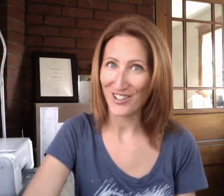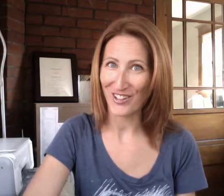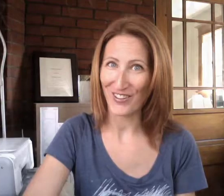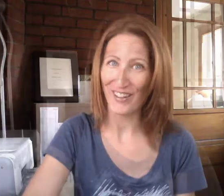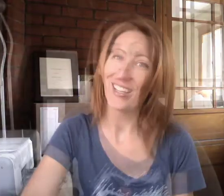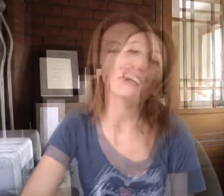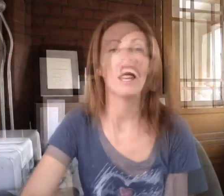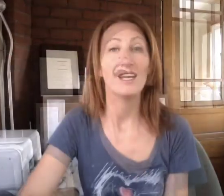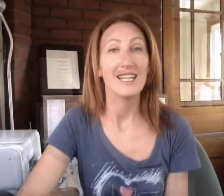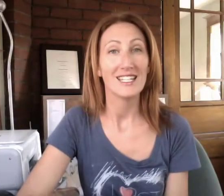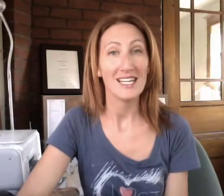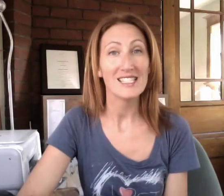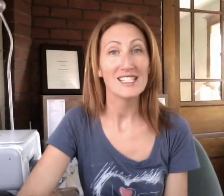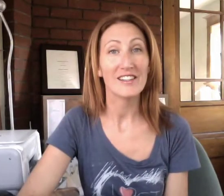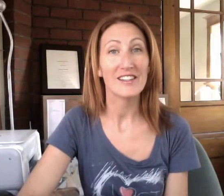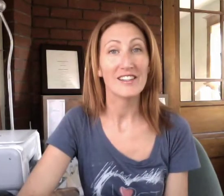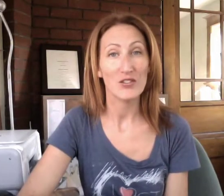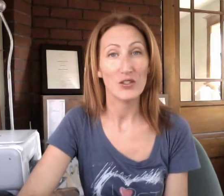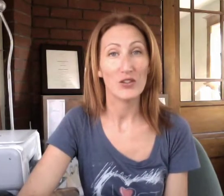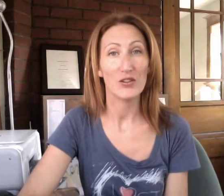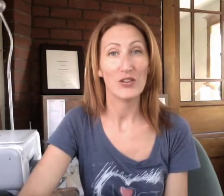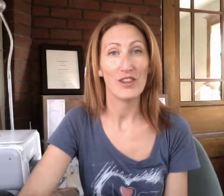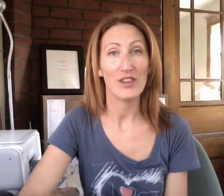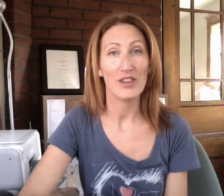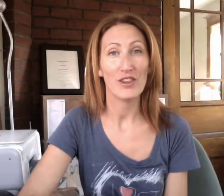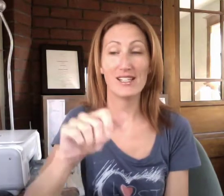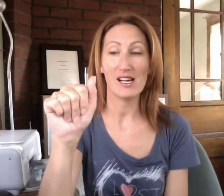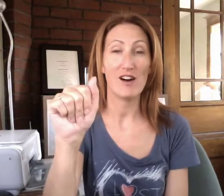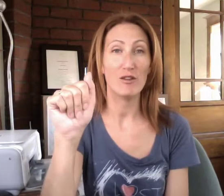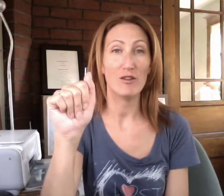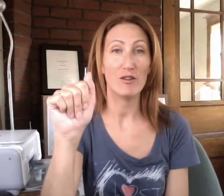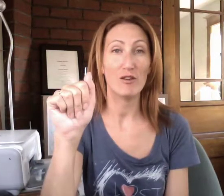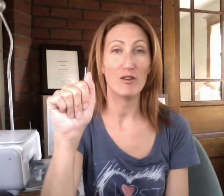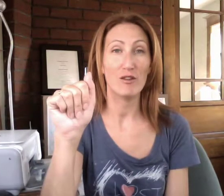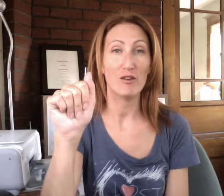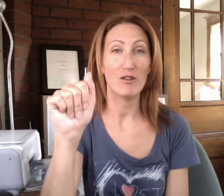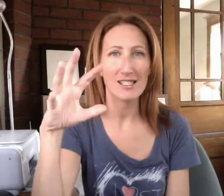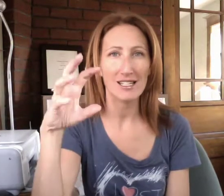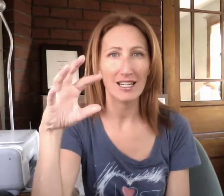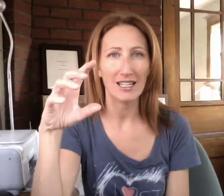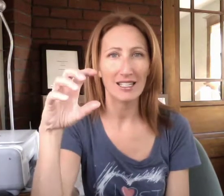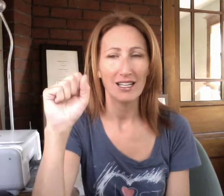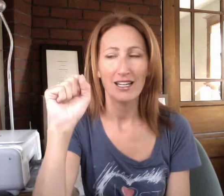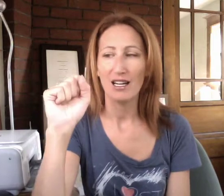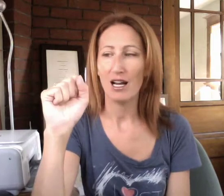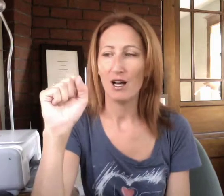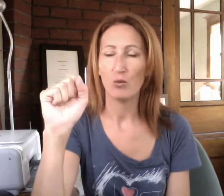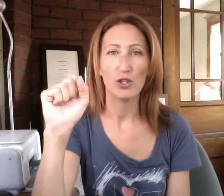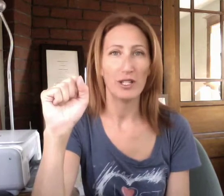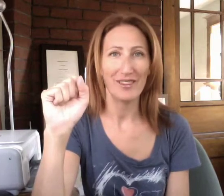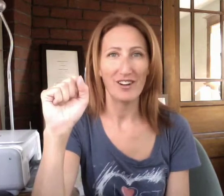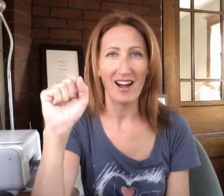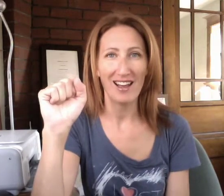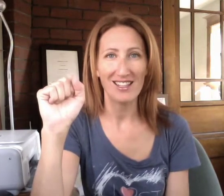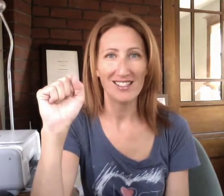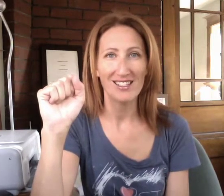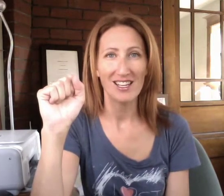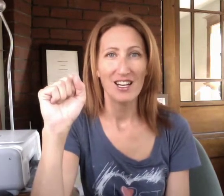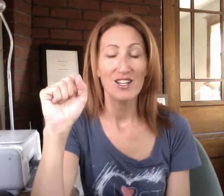learn. Kids love to learn their ASL alphabet. They find it fascinating working with their hands. So